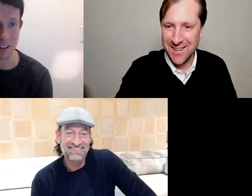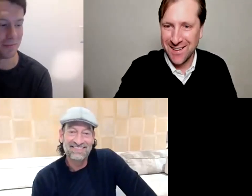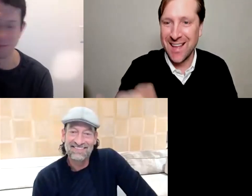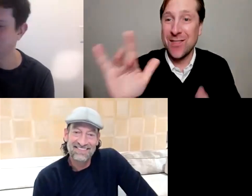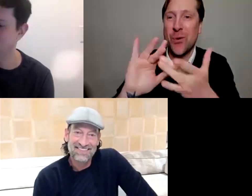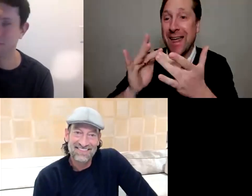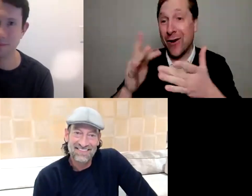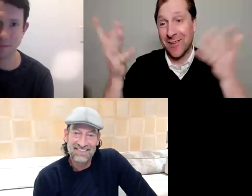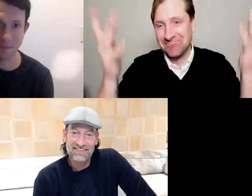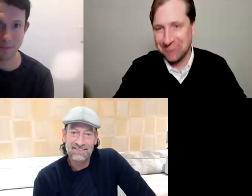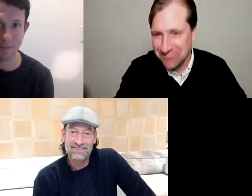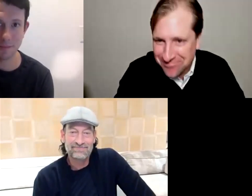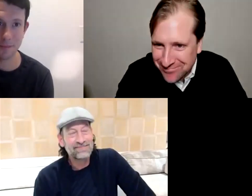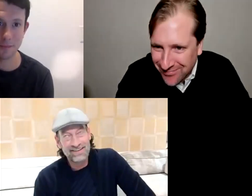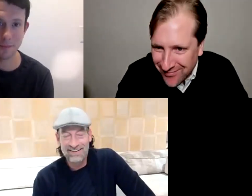remotely.